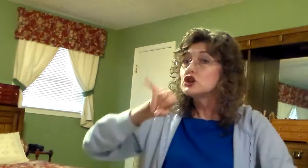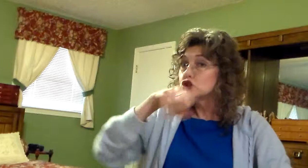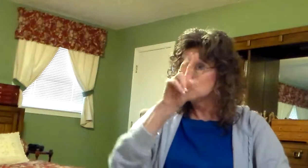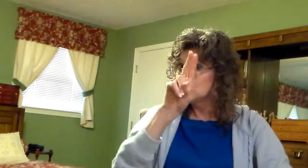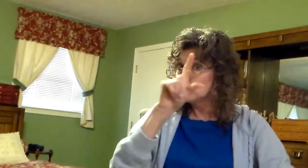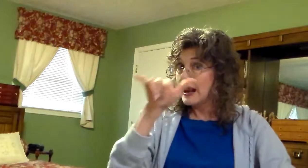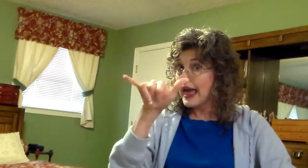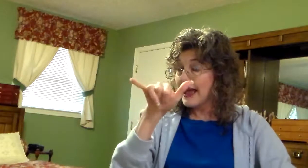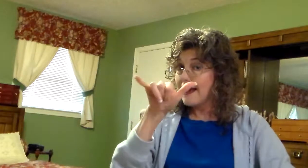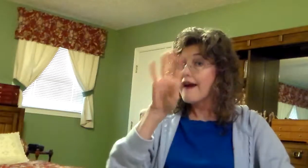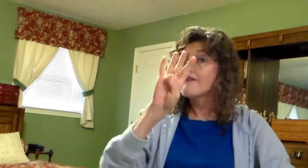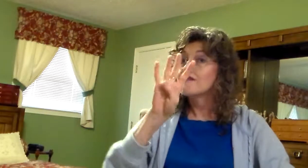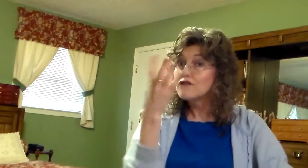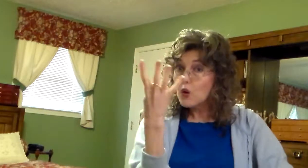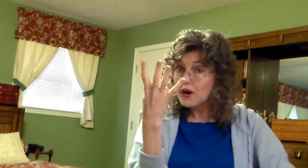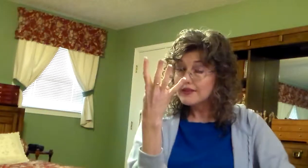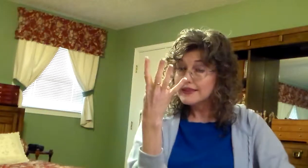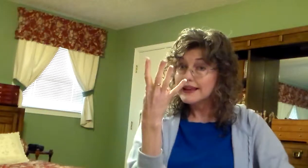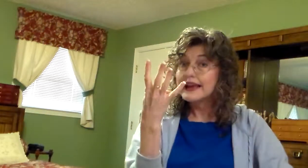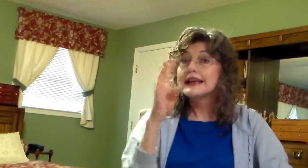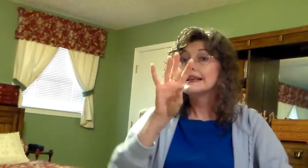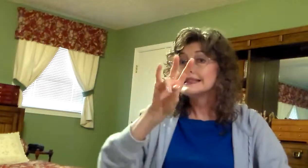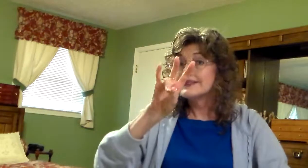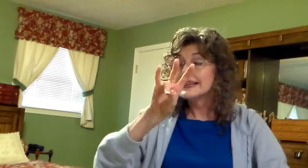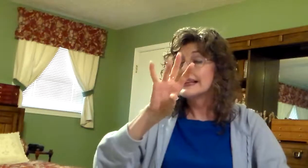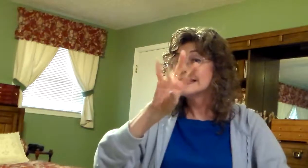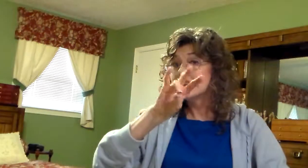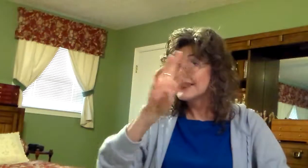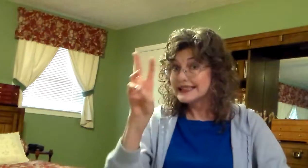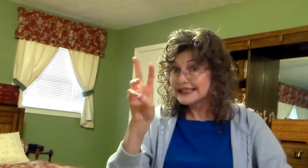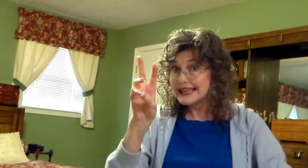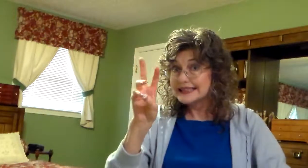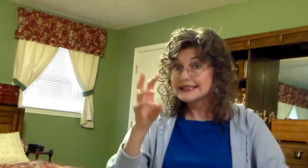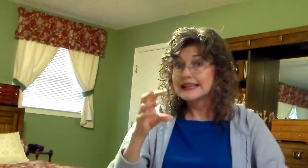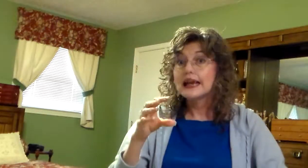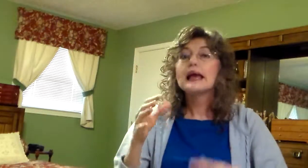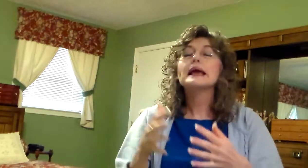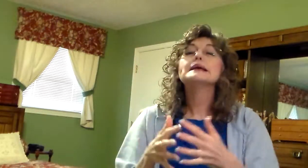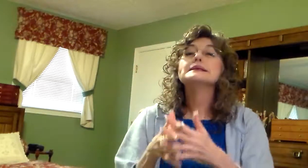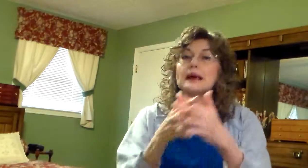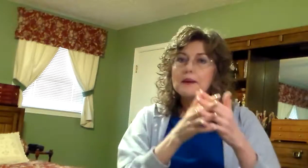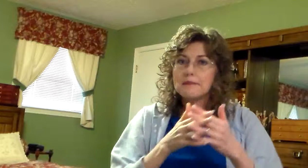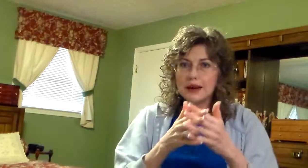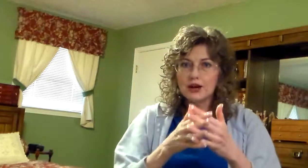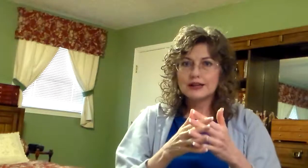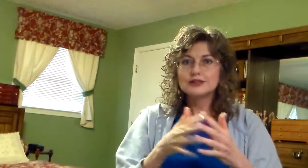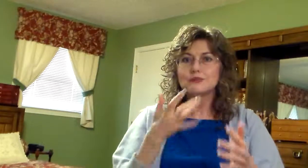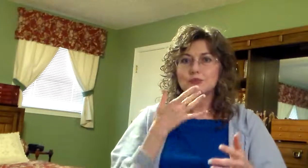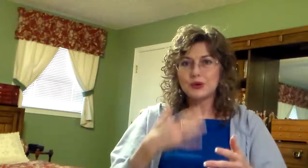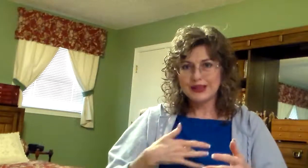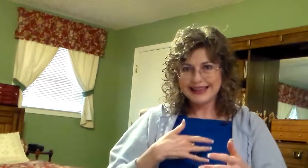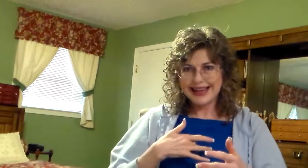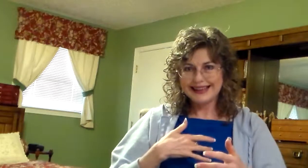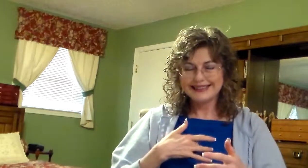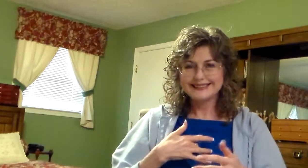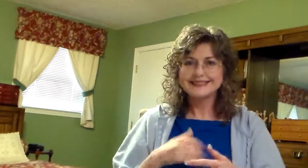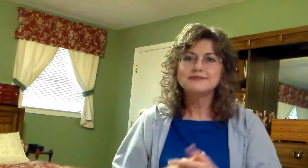is America's birthday. Now, next I'm going to tell you about something that a lot of people don't know about. And